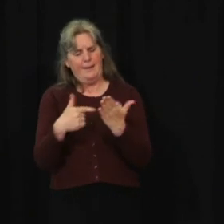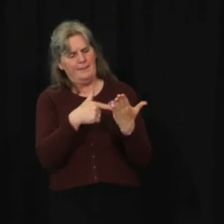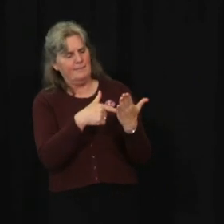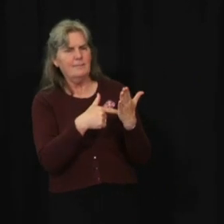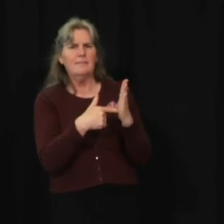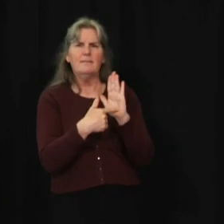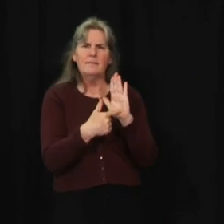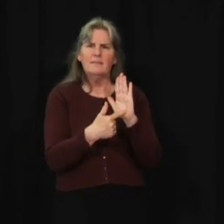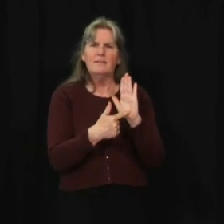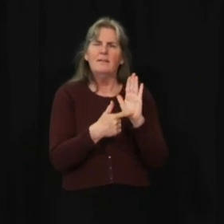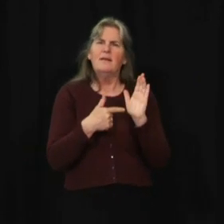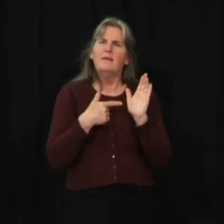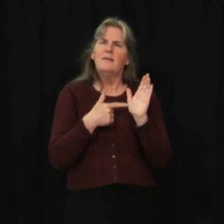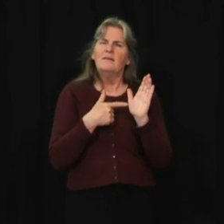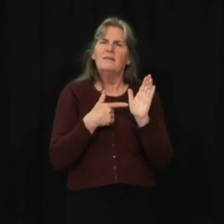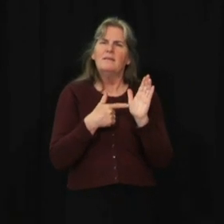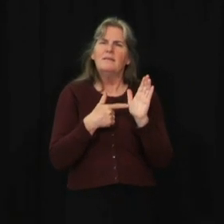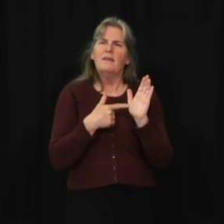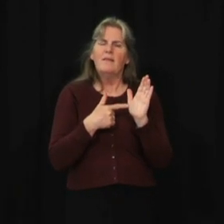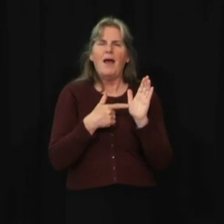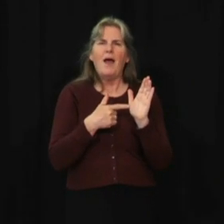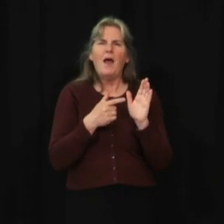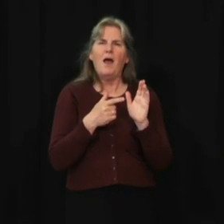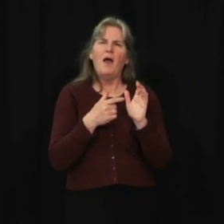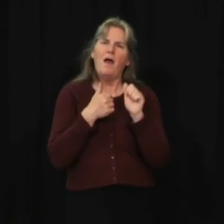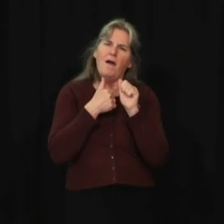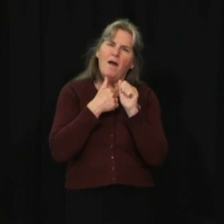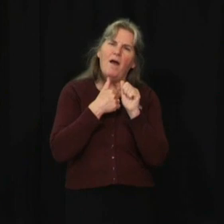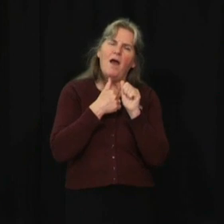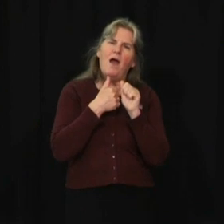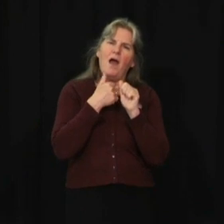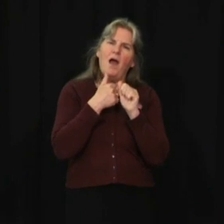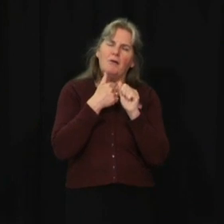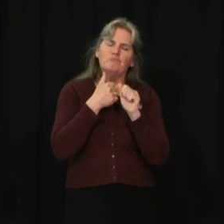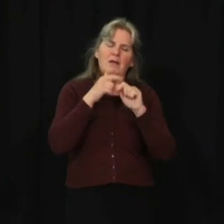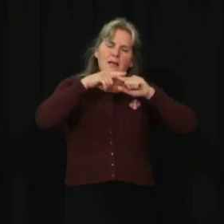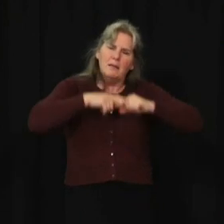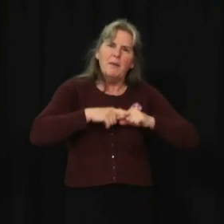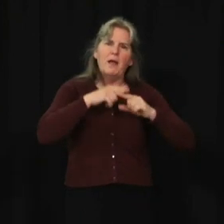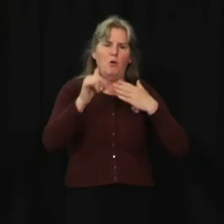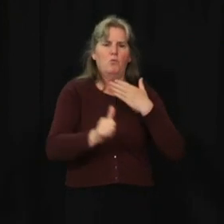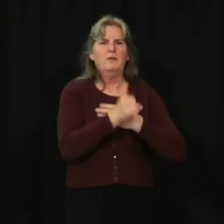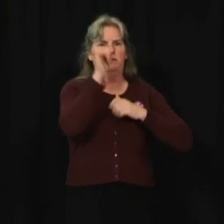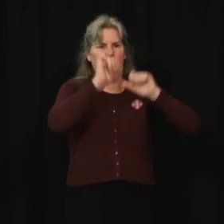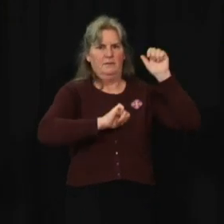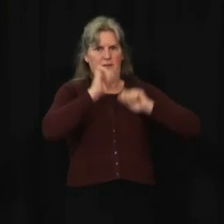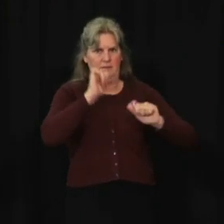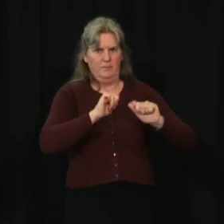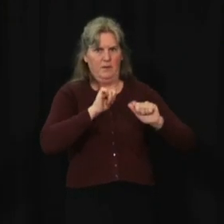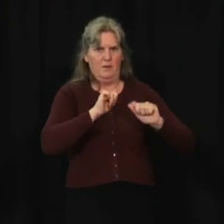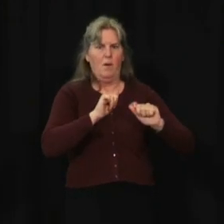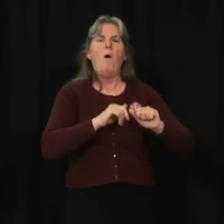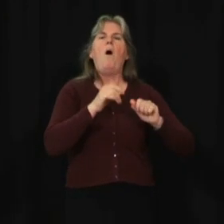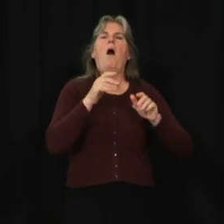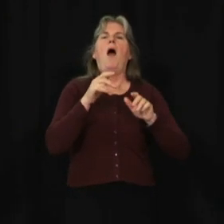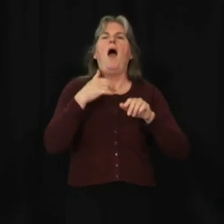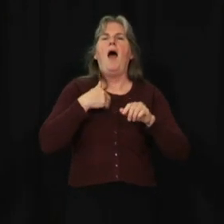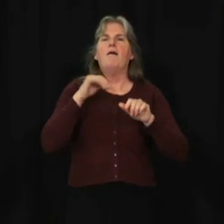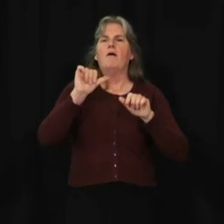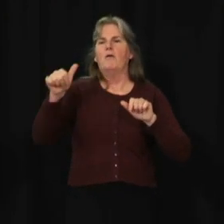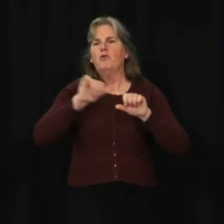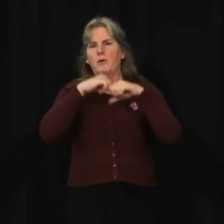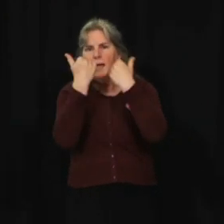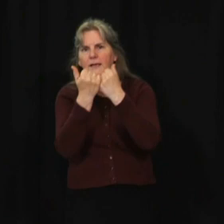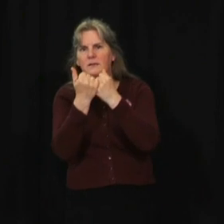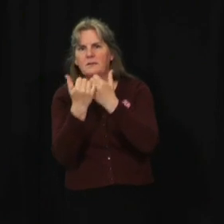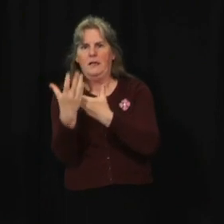they're based on risk assessments or on working with other agencies, they may not necessarily